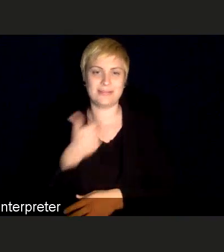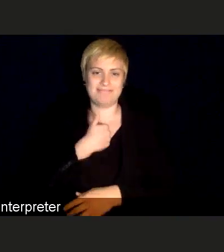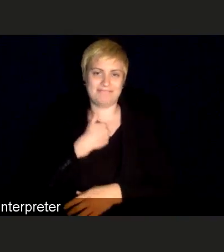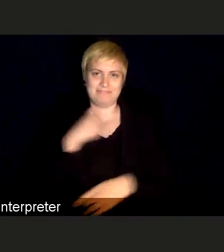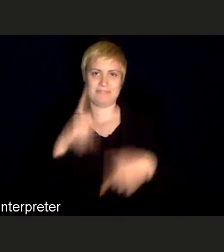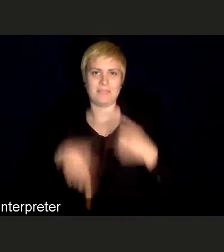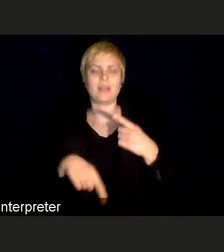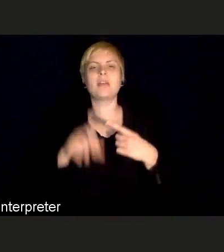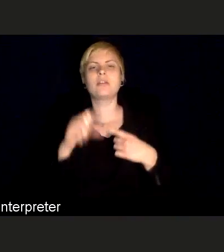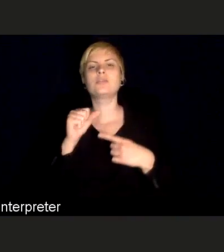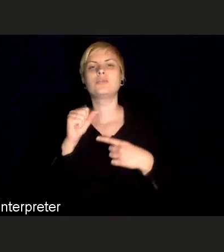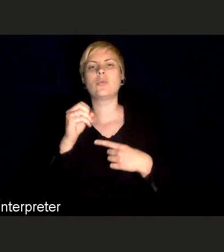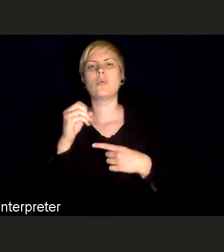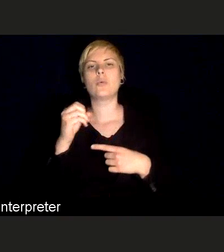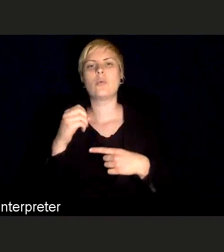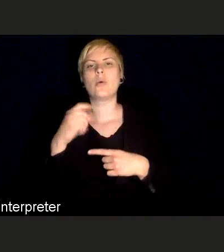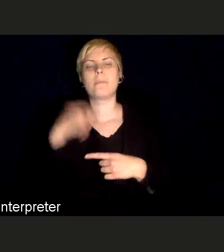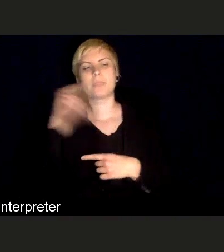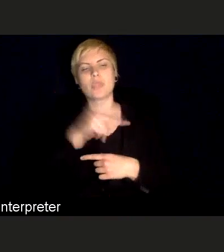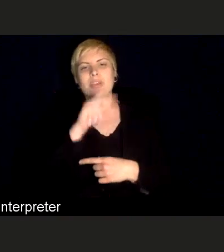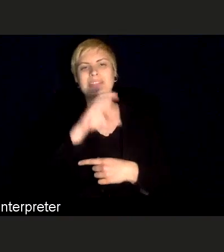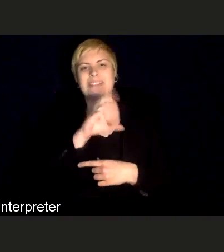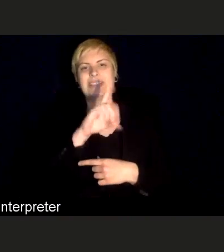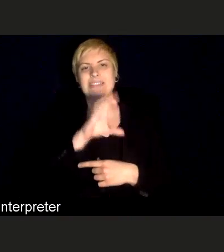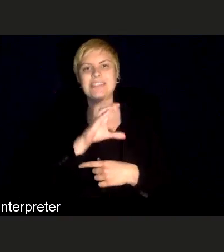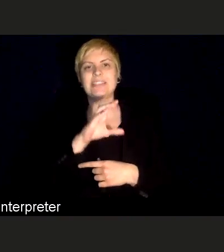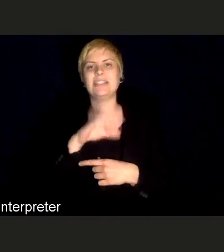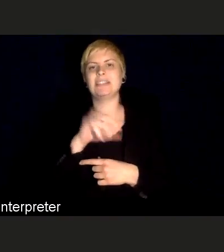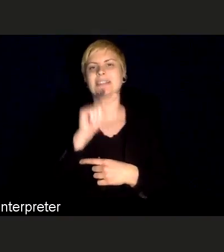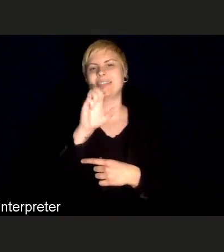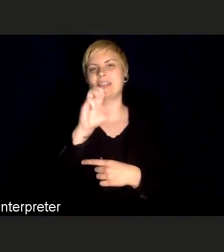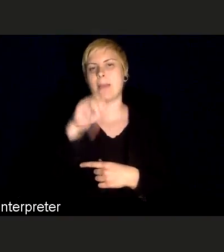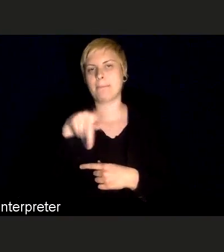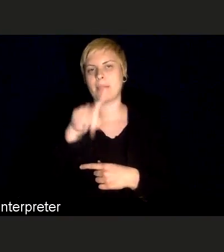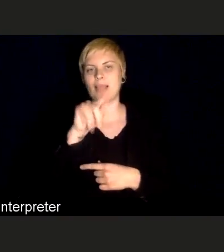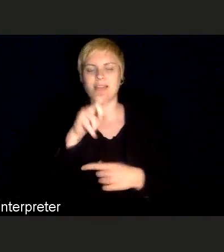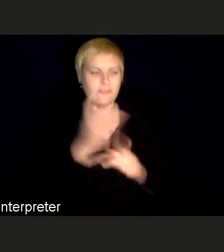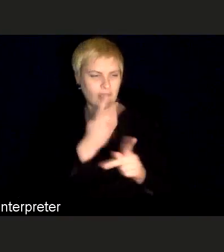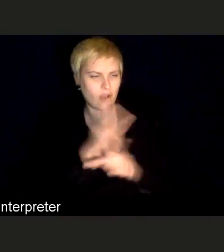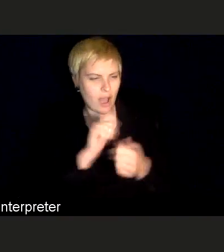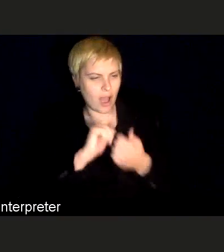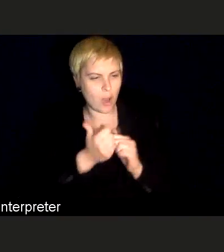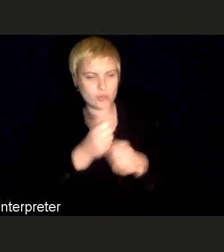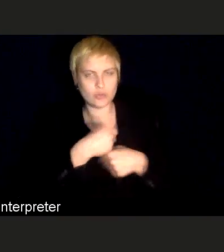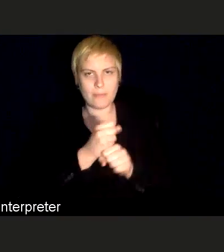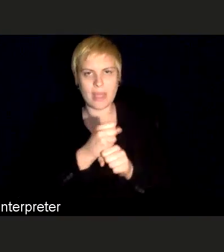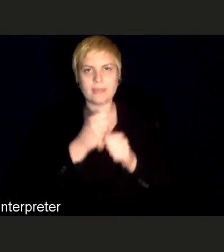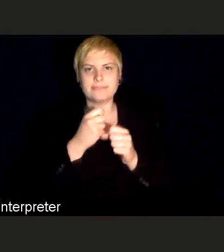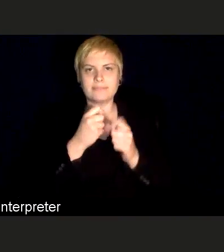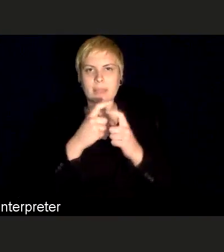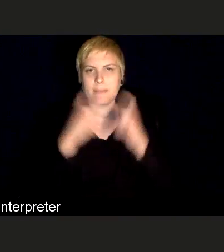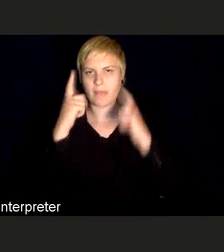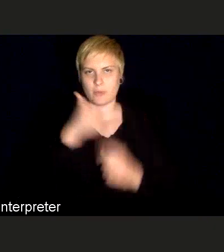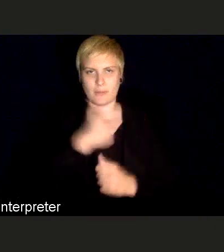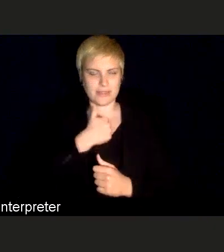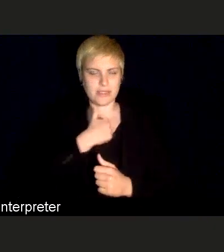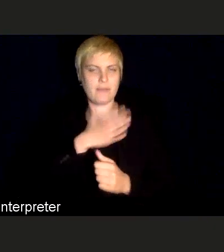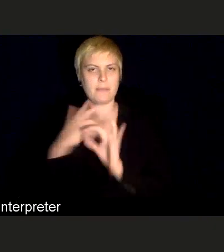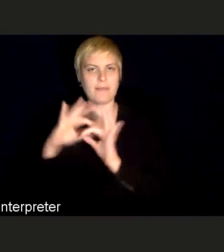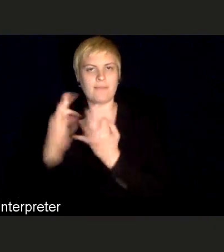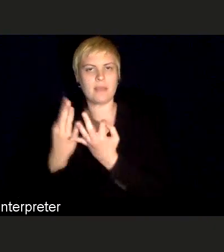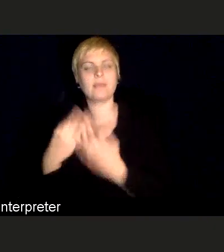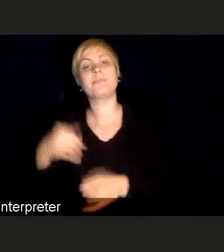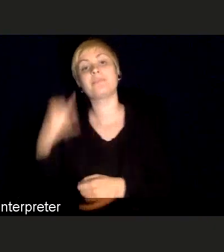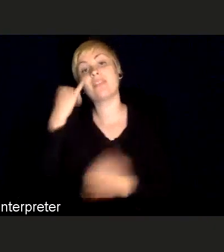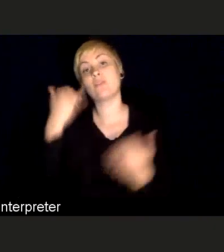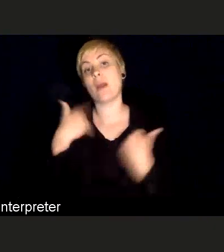I'm looking at the CDC templates and figuring out what to do for myself and my family. So if you do have questions on how to